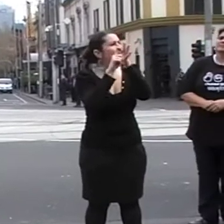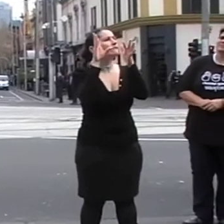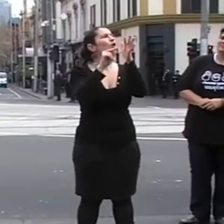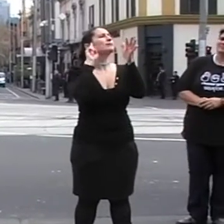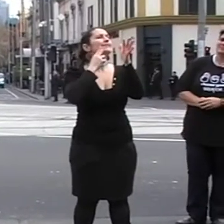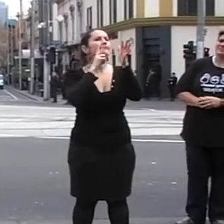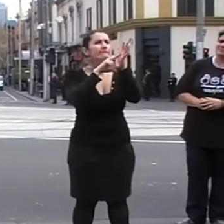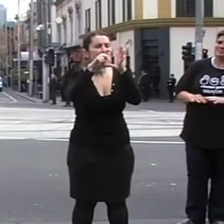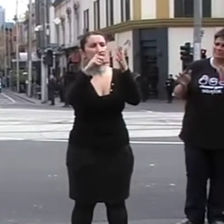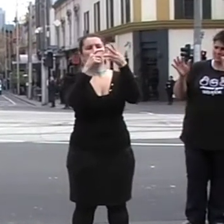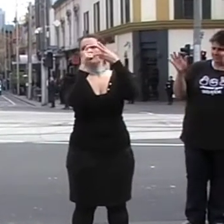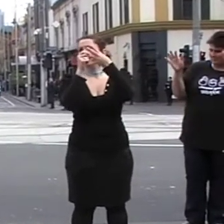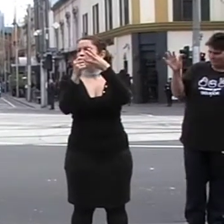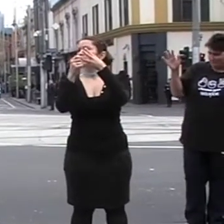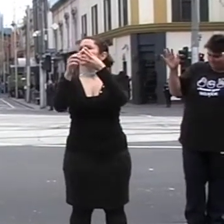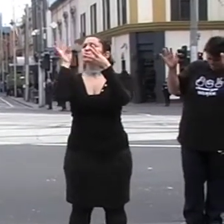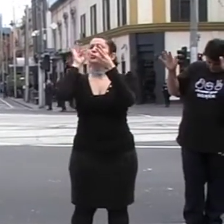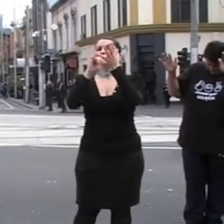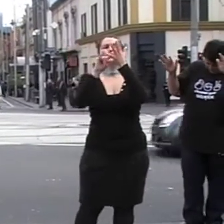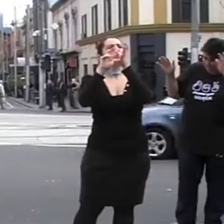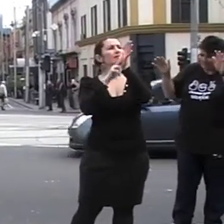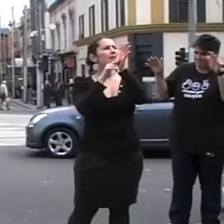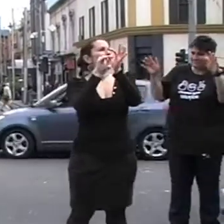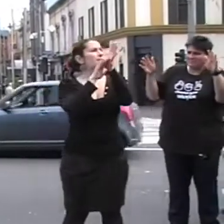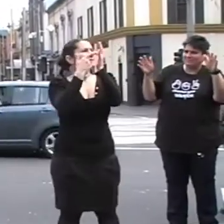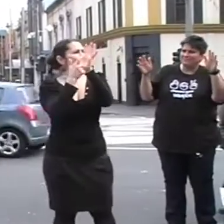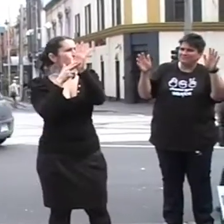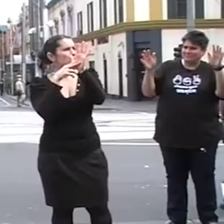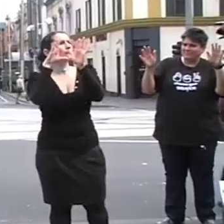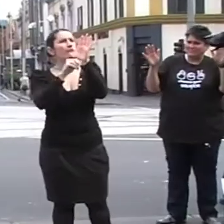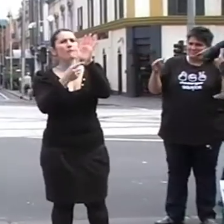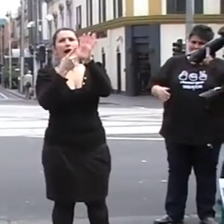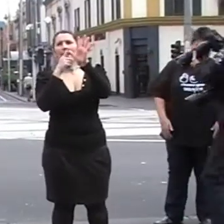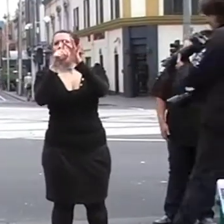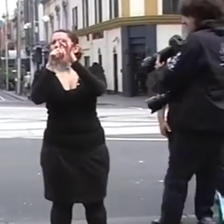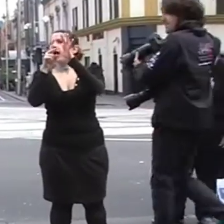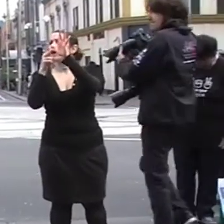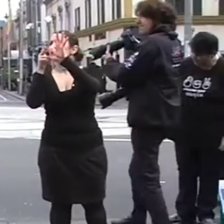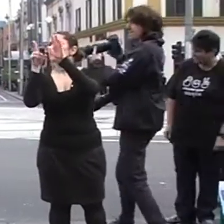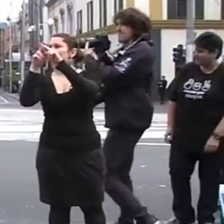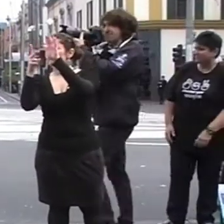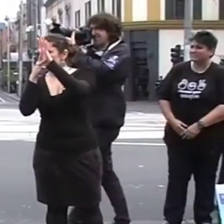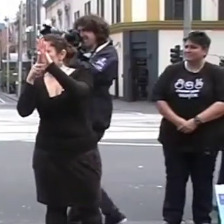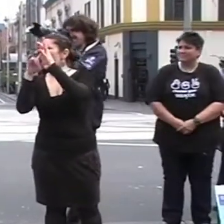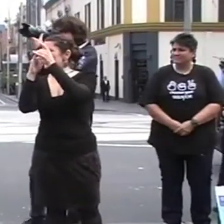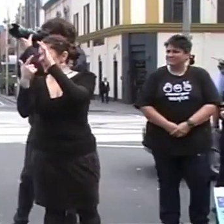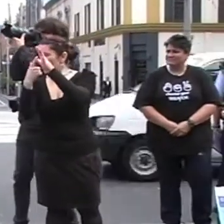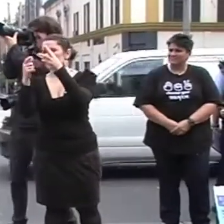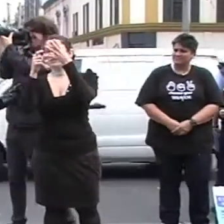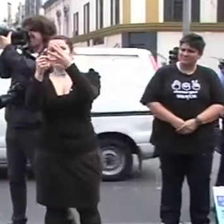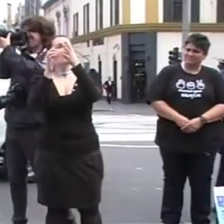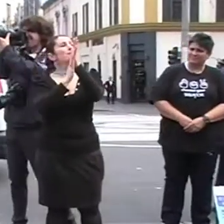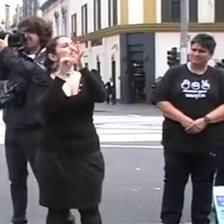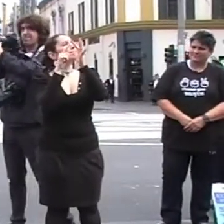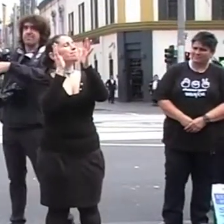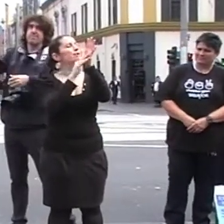Victoria. Susan Emerson from the Auslan Interpreting Industry Forum Victoria. Maria Burgess from the